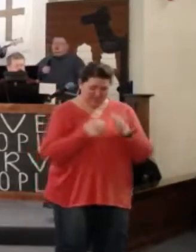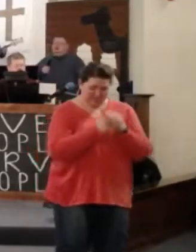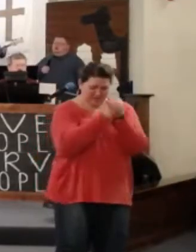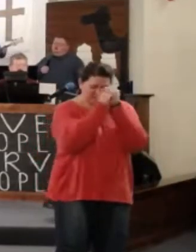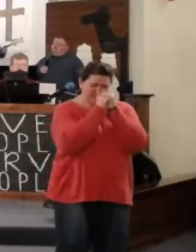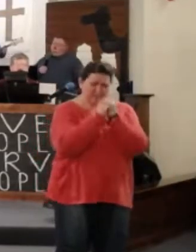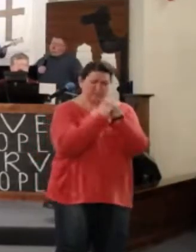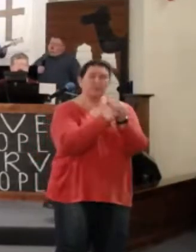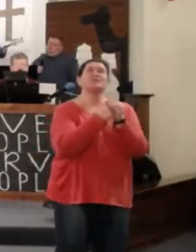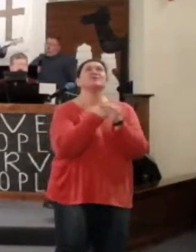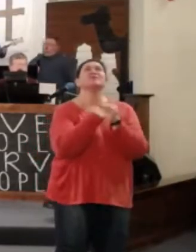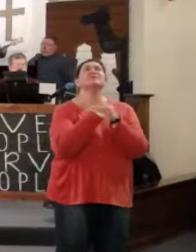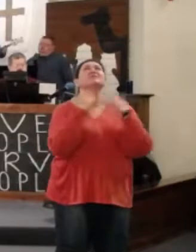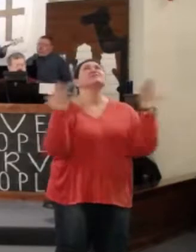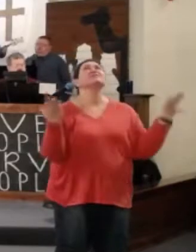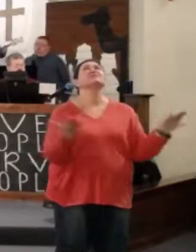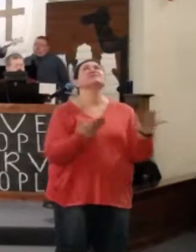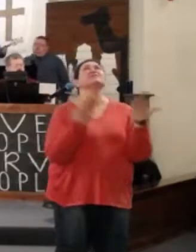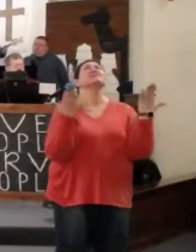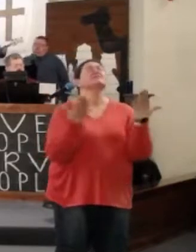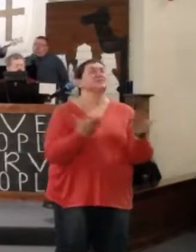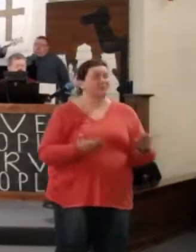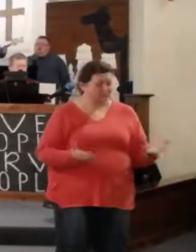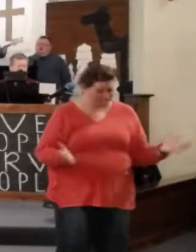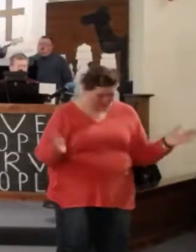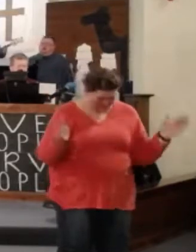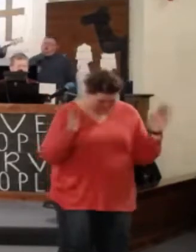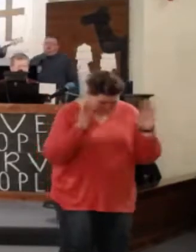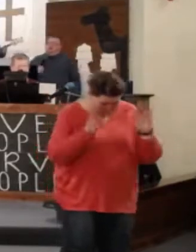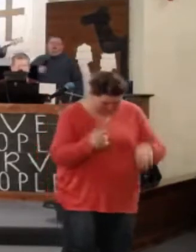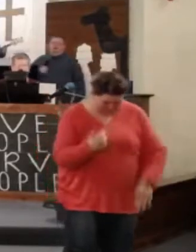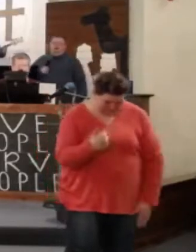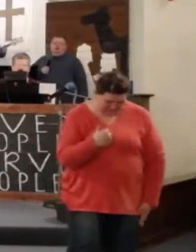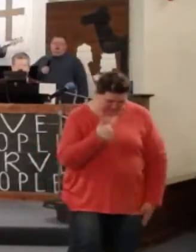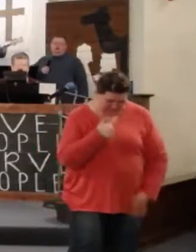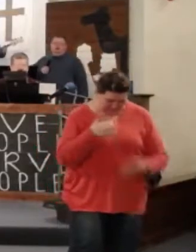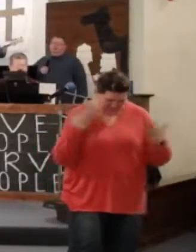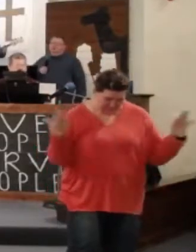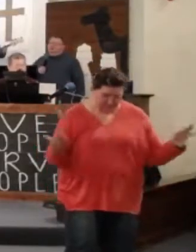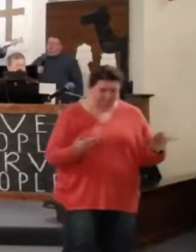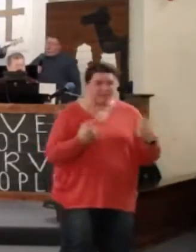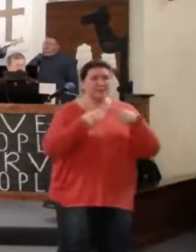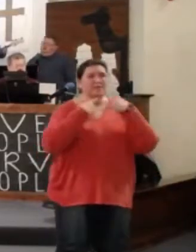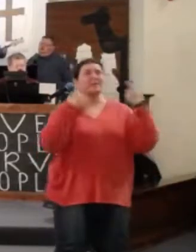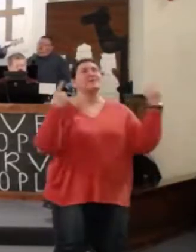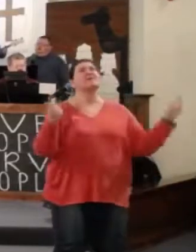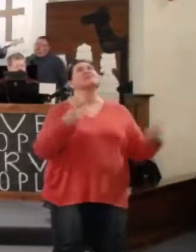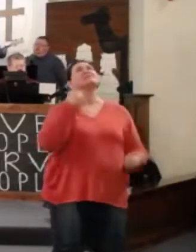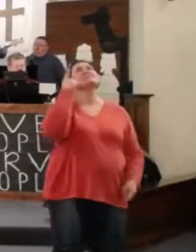Here I am to worship, here I am to bow down,